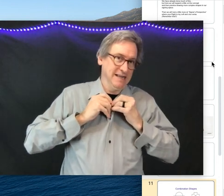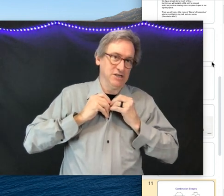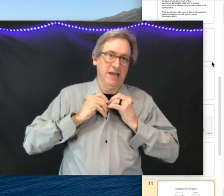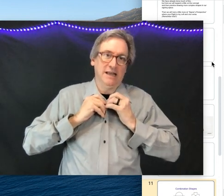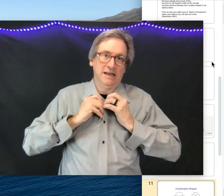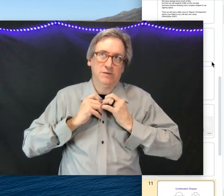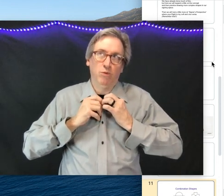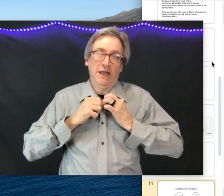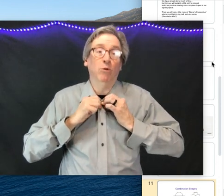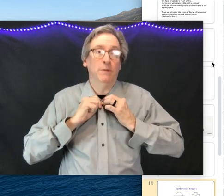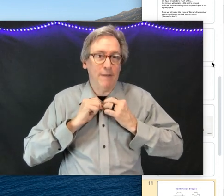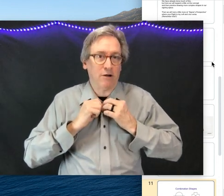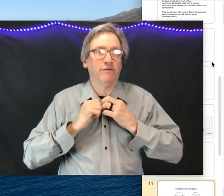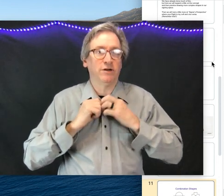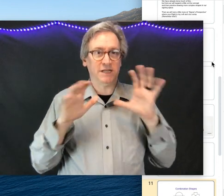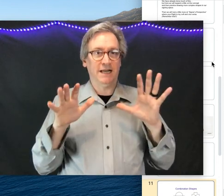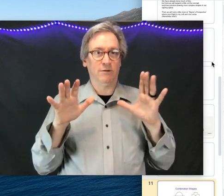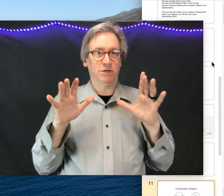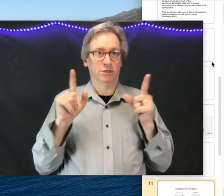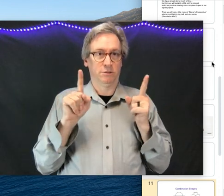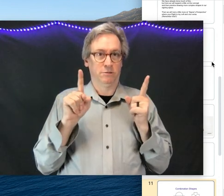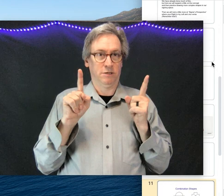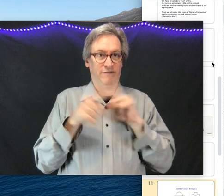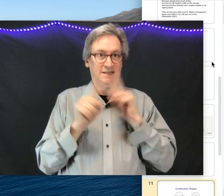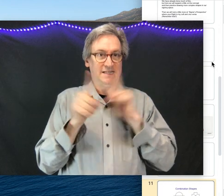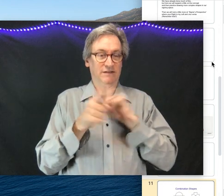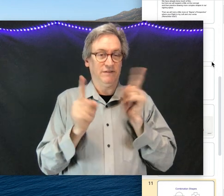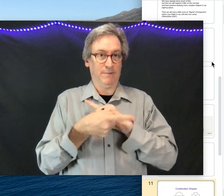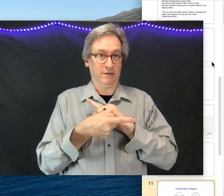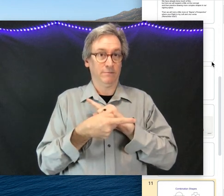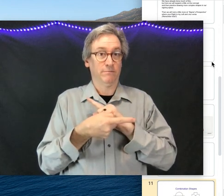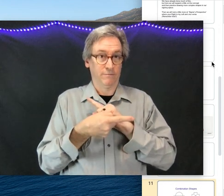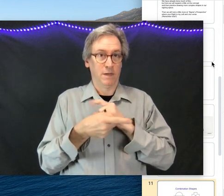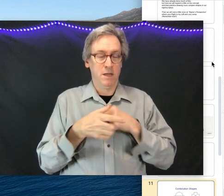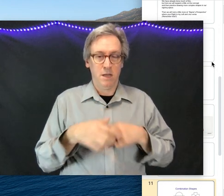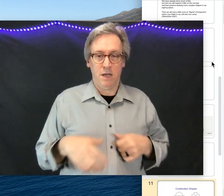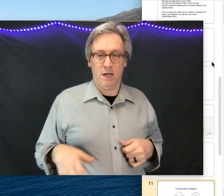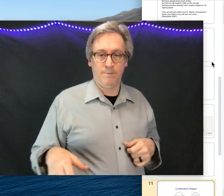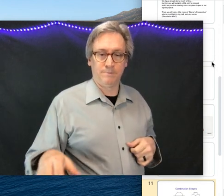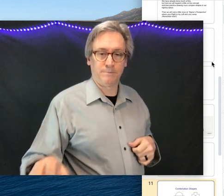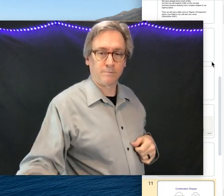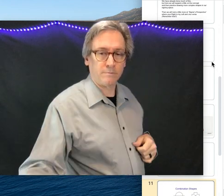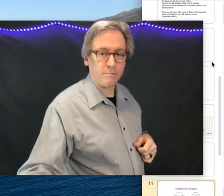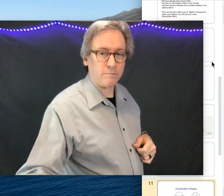But it will be better for your sign language if it doesn't flip it.